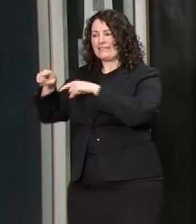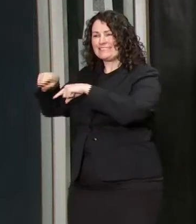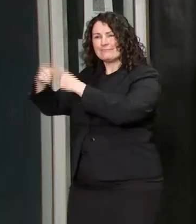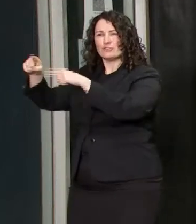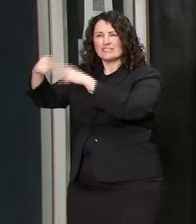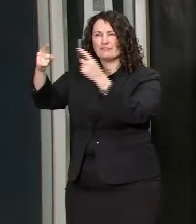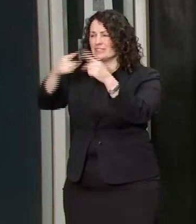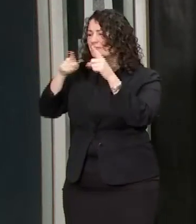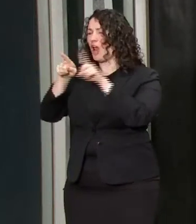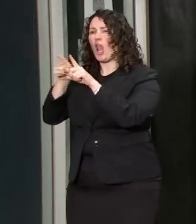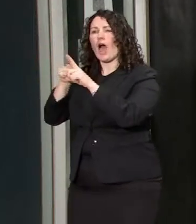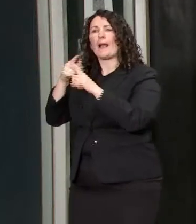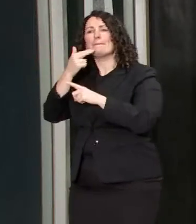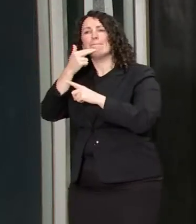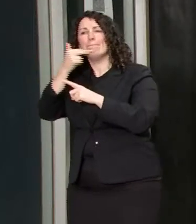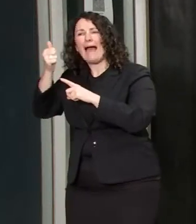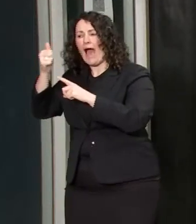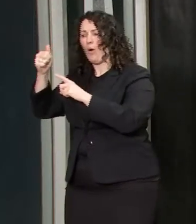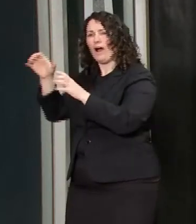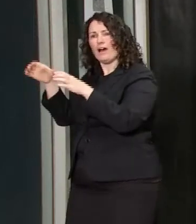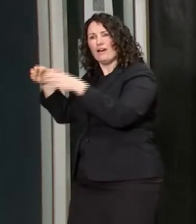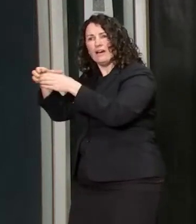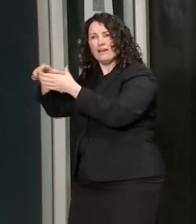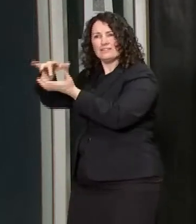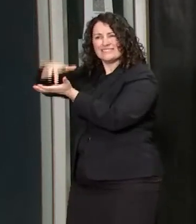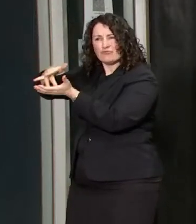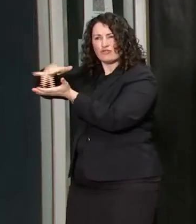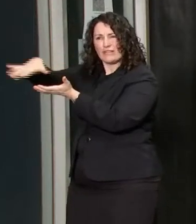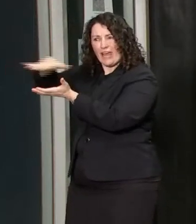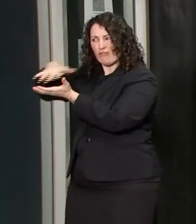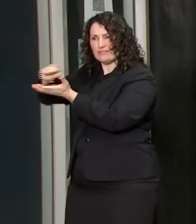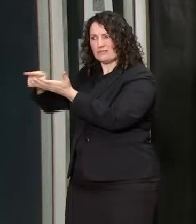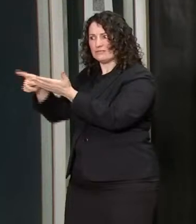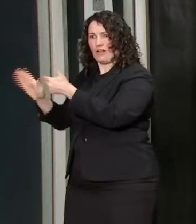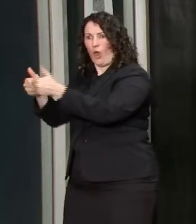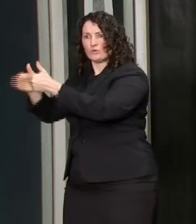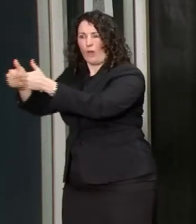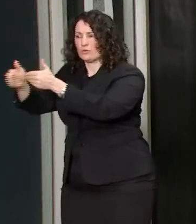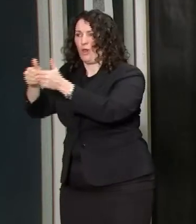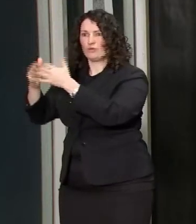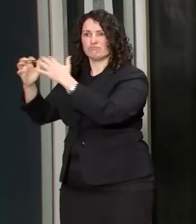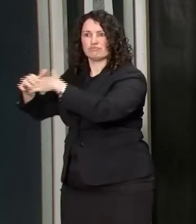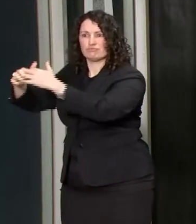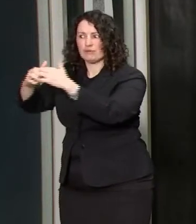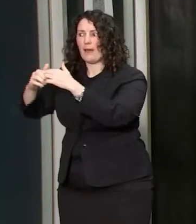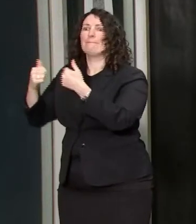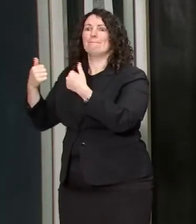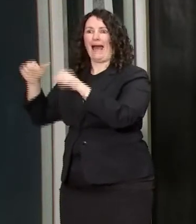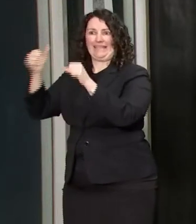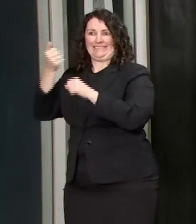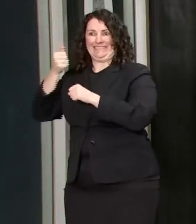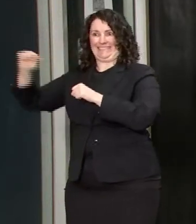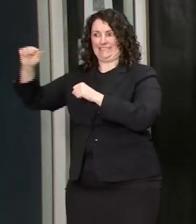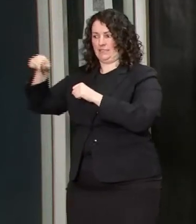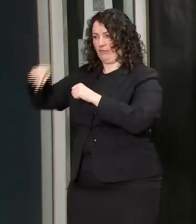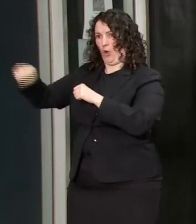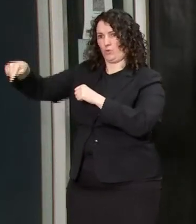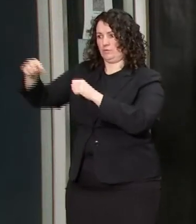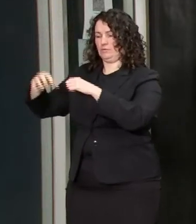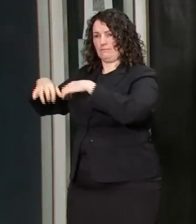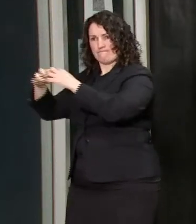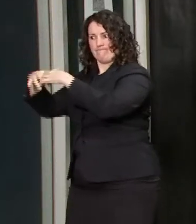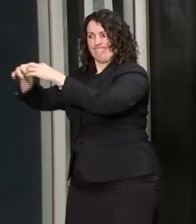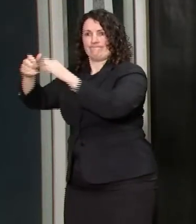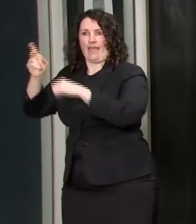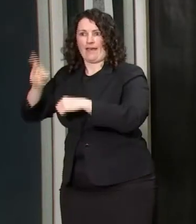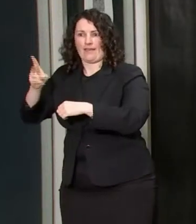those substations, and that will mean we'll start to see power coming back on. But AusNet services do inform us that, particularly in their